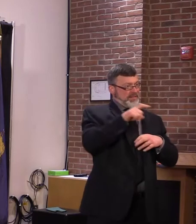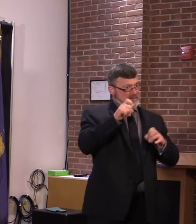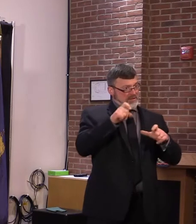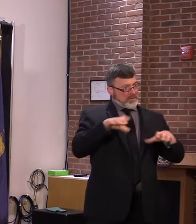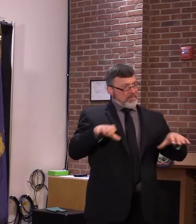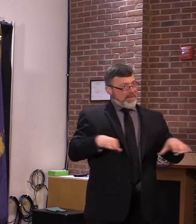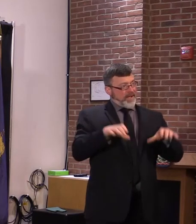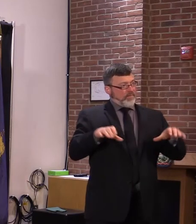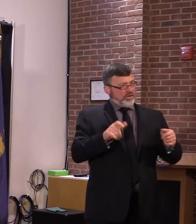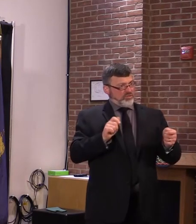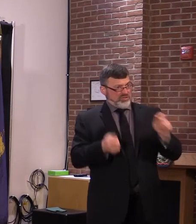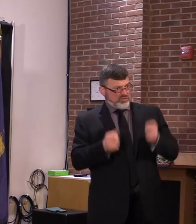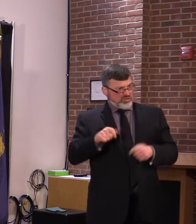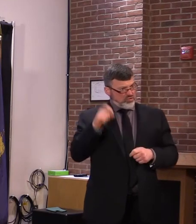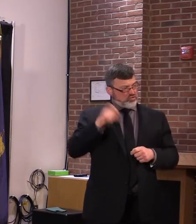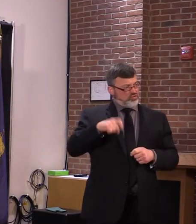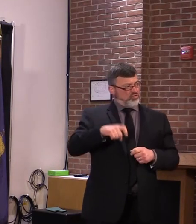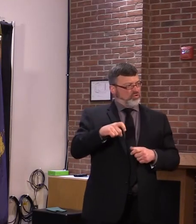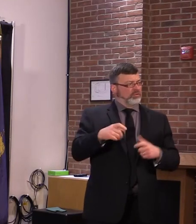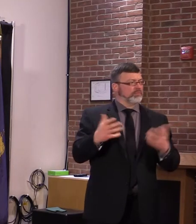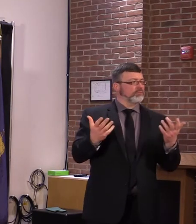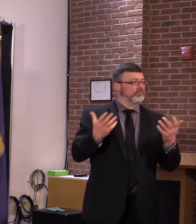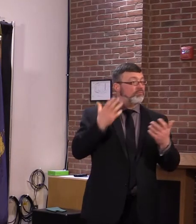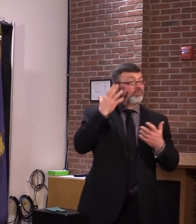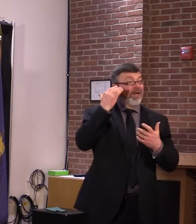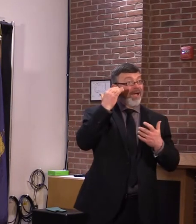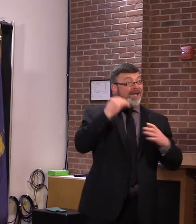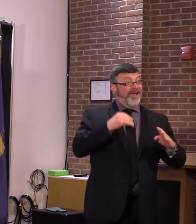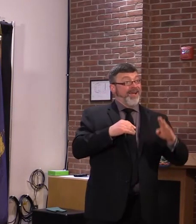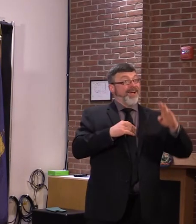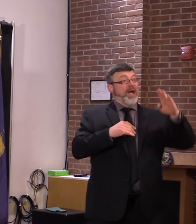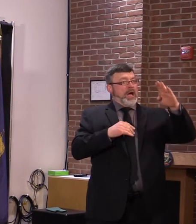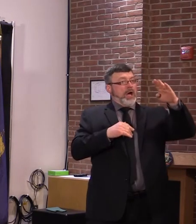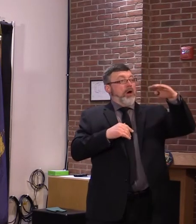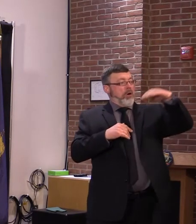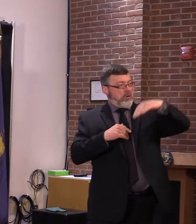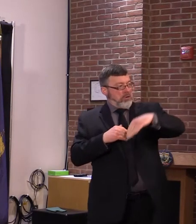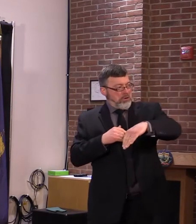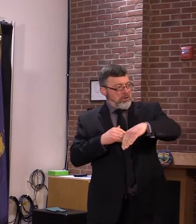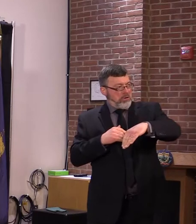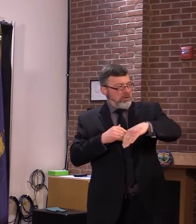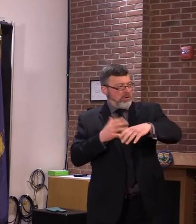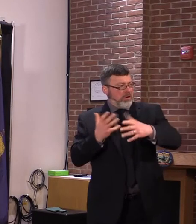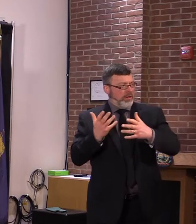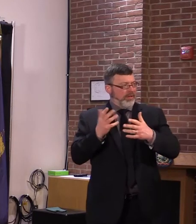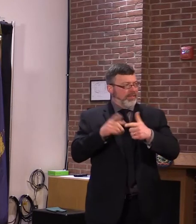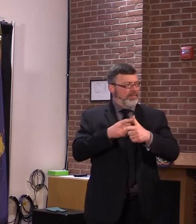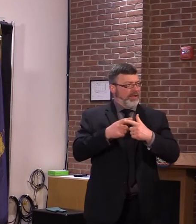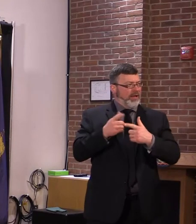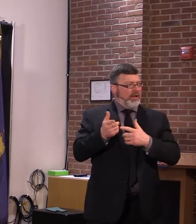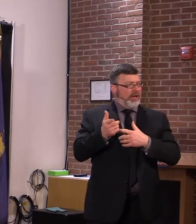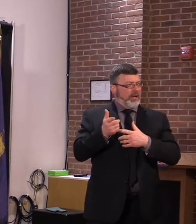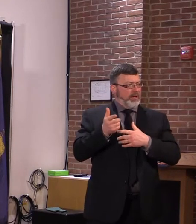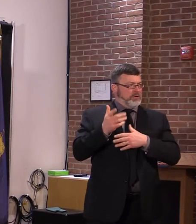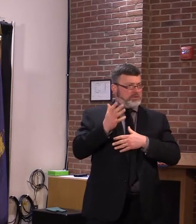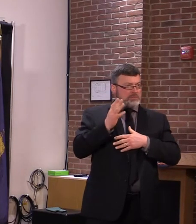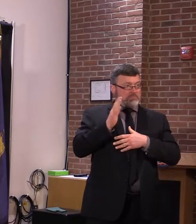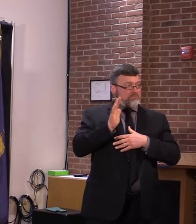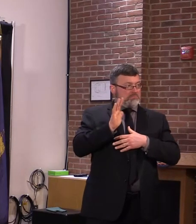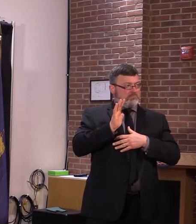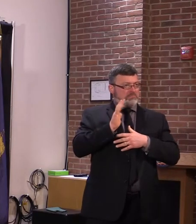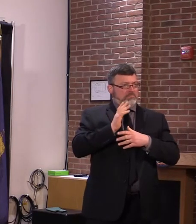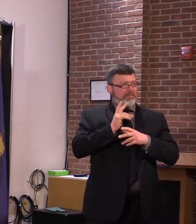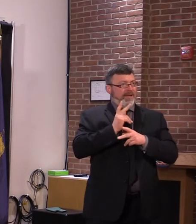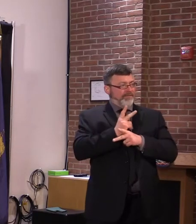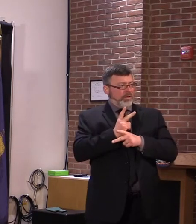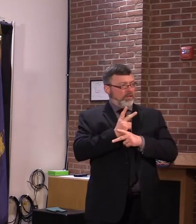now, if these numbers keep moving in a positive direction, how will people who maybe are still behaving very cautiously know that we've